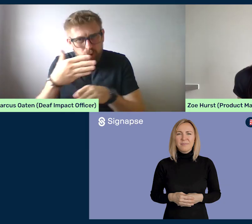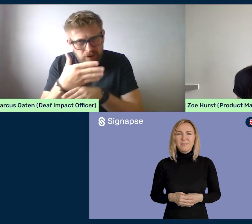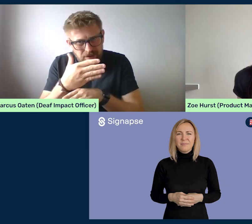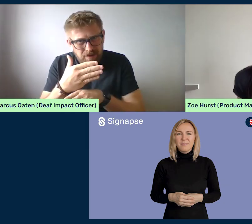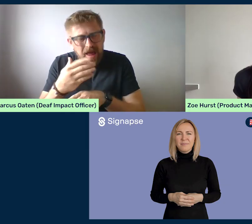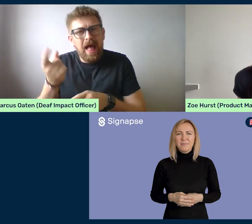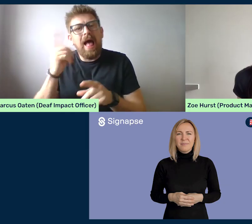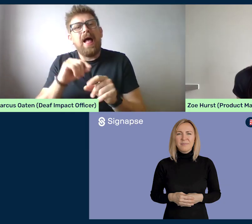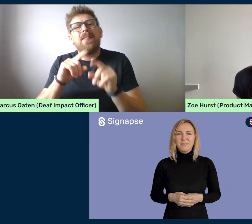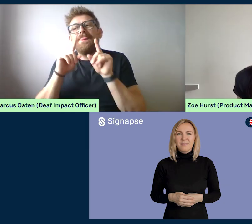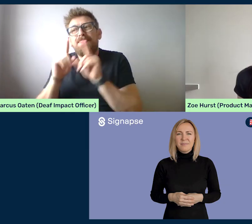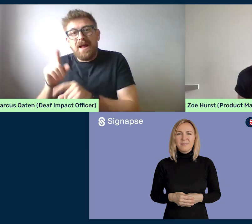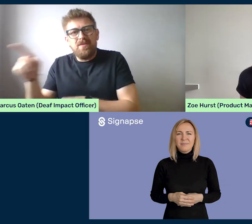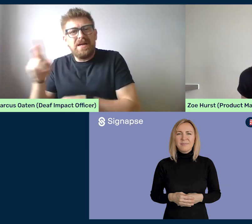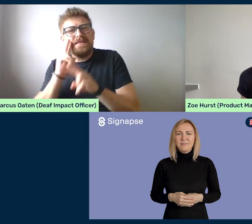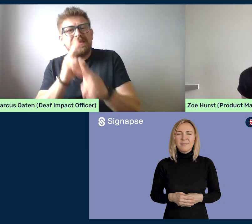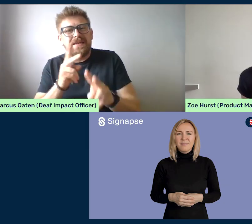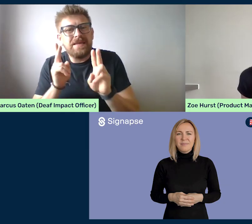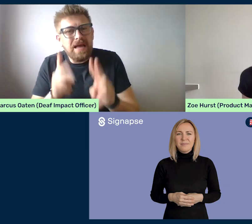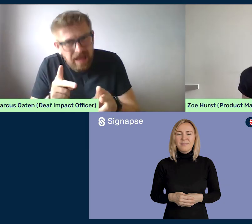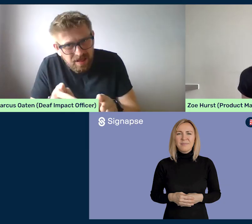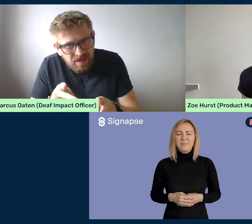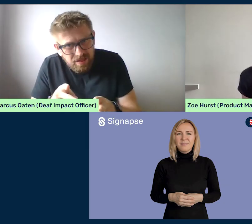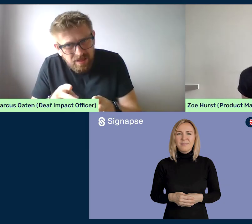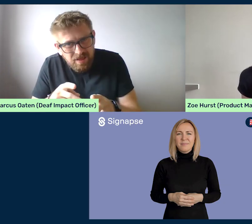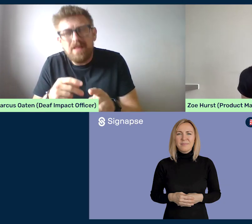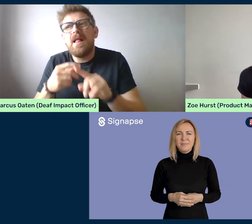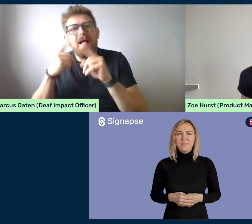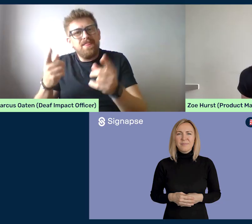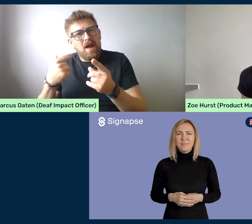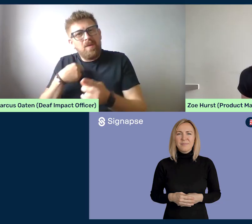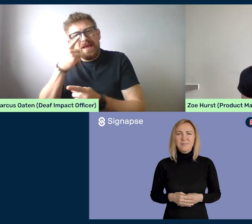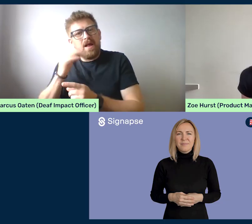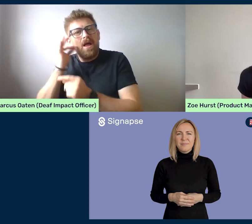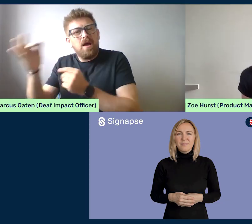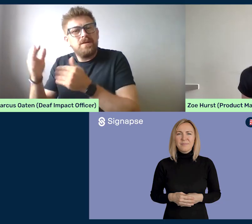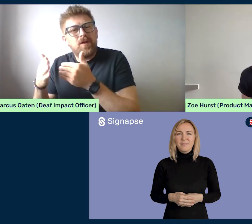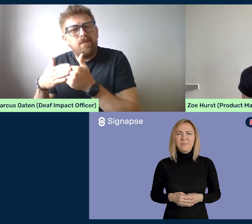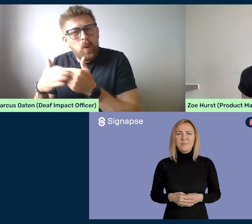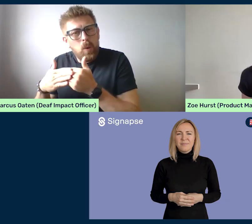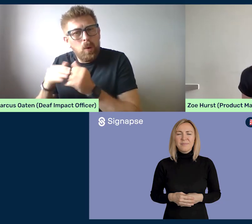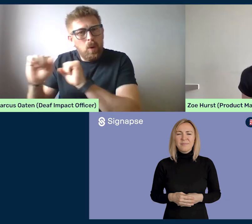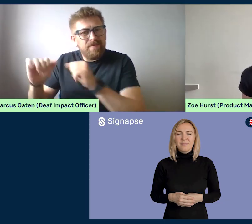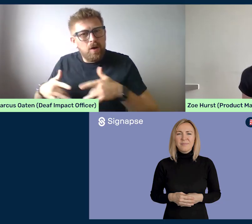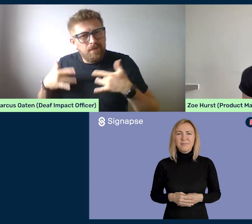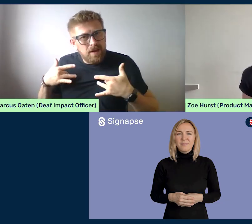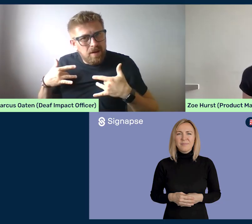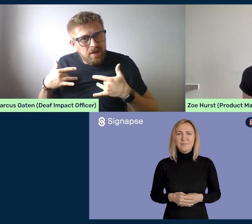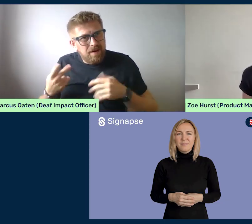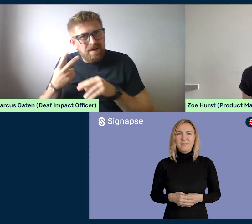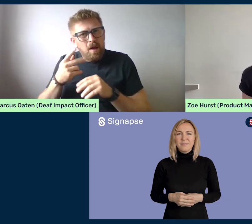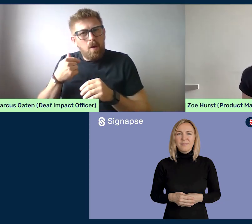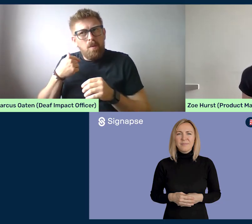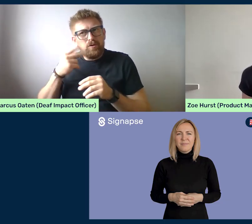is how that feedback is put into action and for them to see it again, to see whether we've done it the right way. And